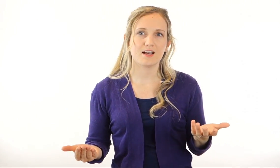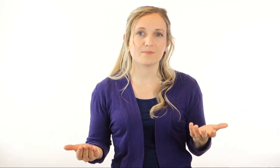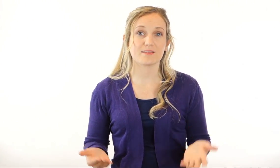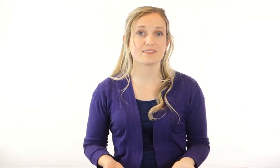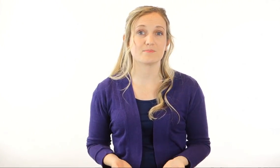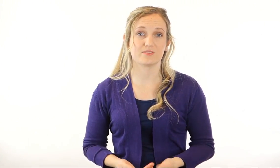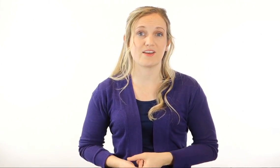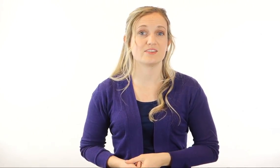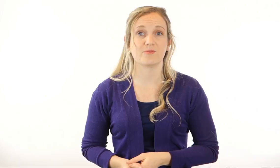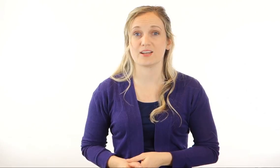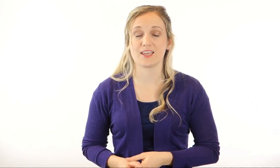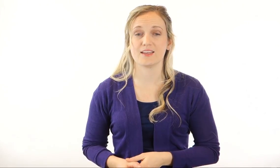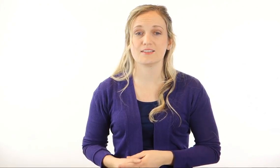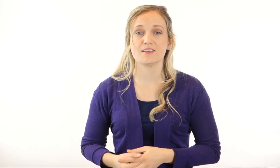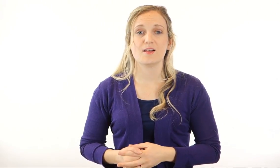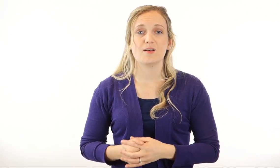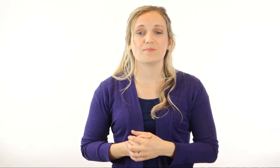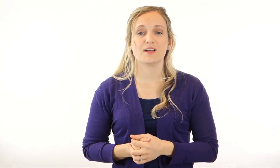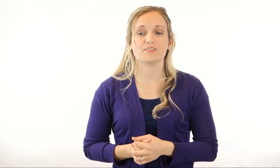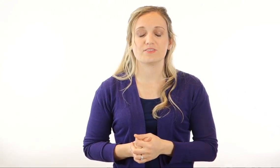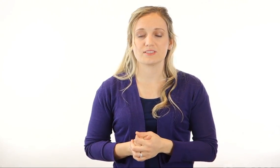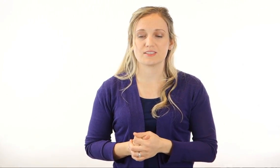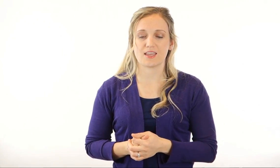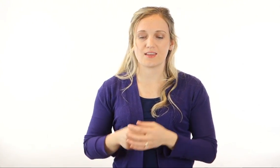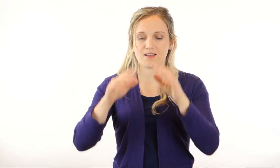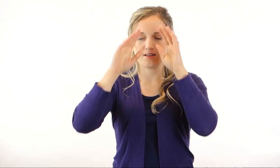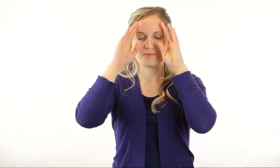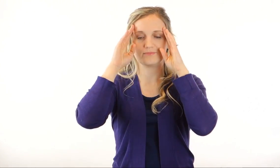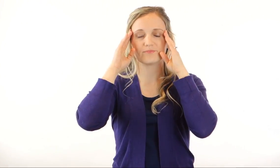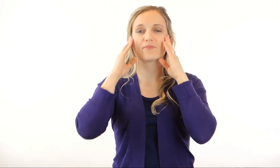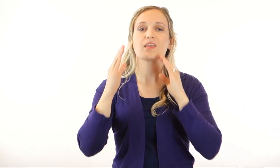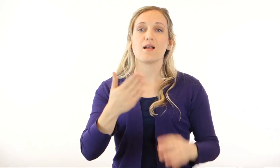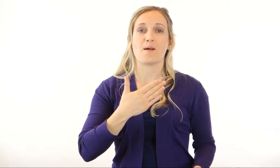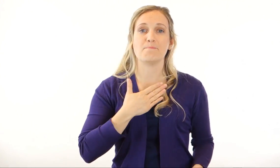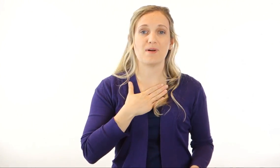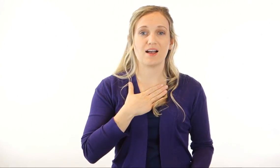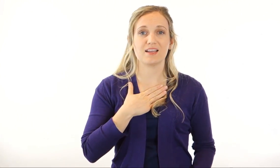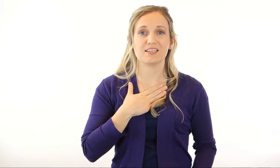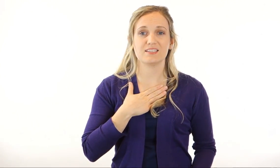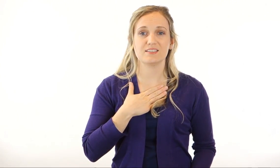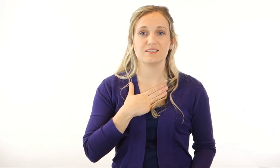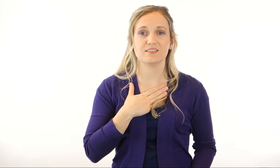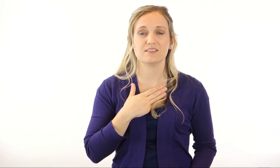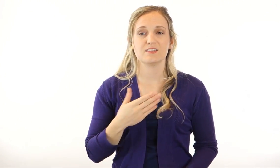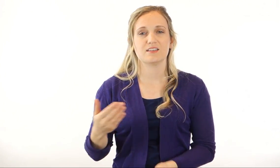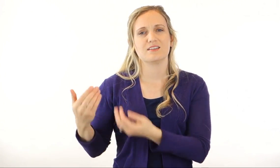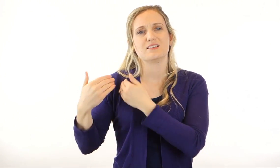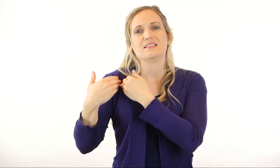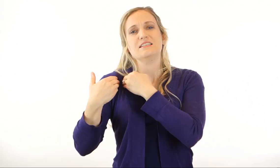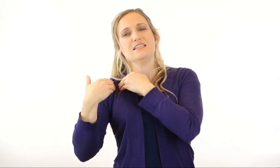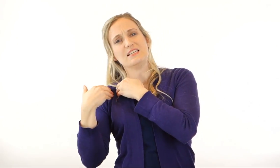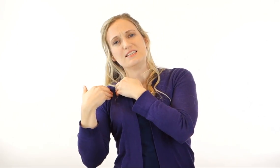how simplified you want to get. But you can say, my